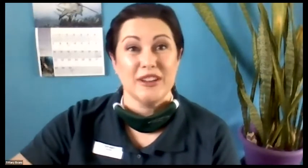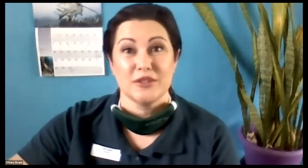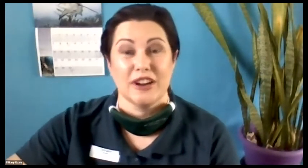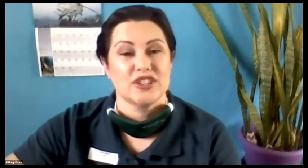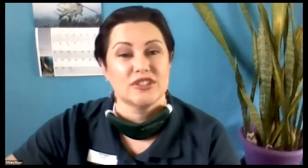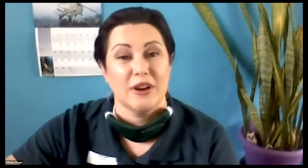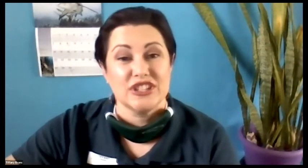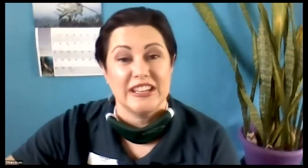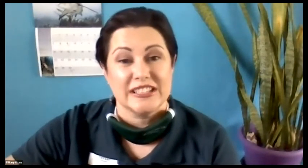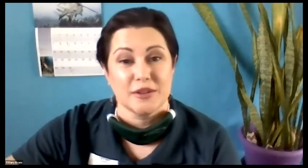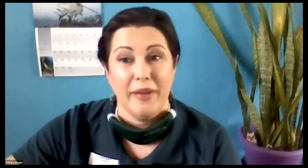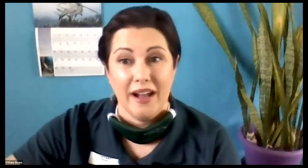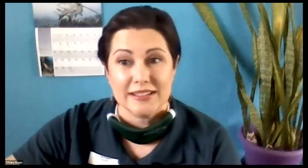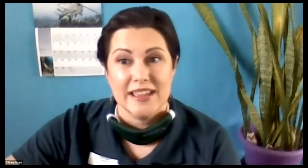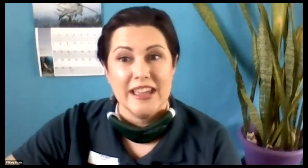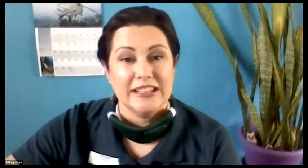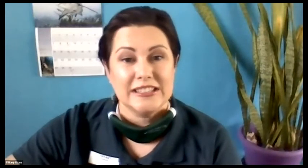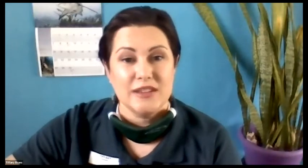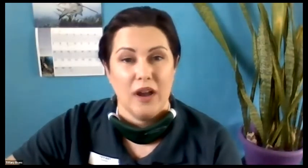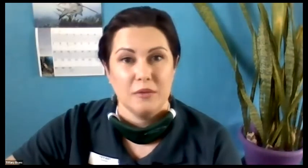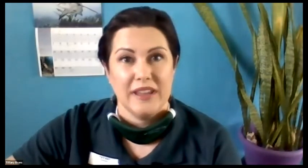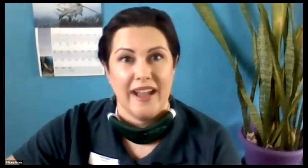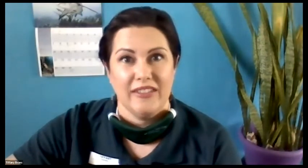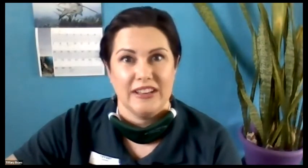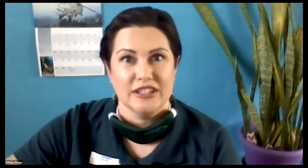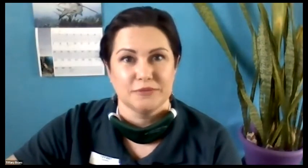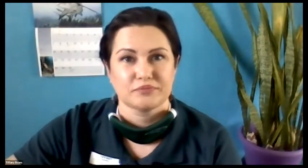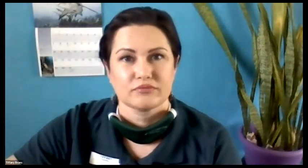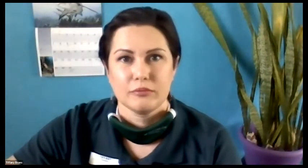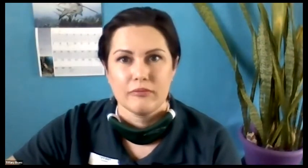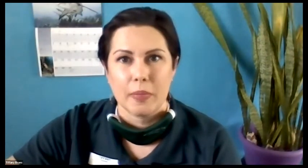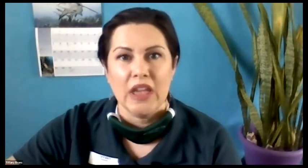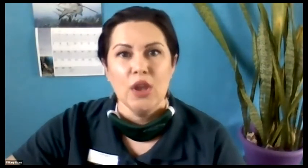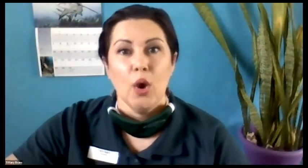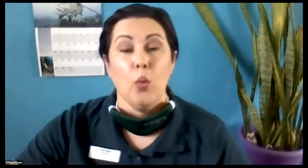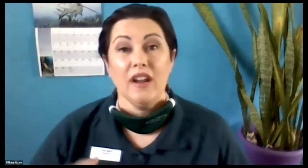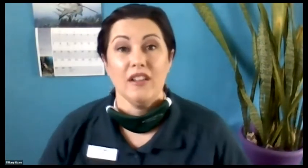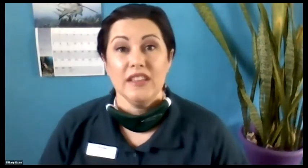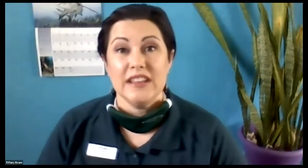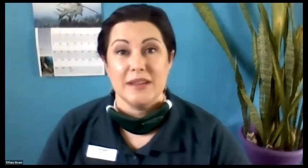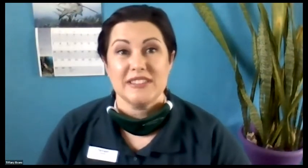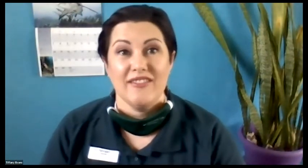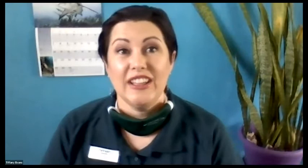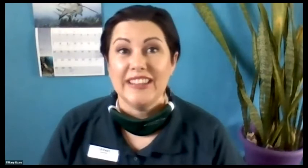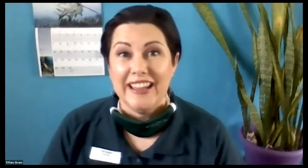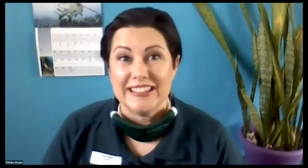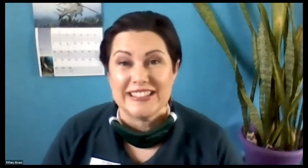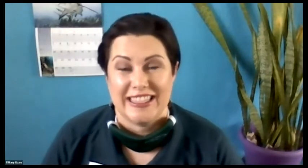our question and answer box and see what we have in here. What are the names of the lions at the St.